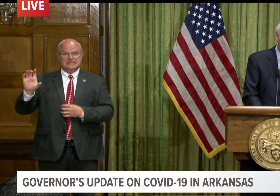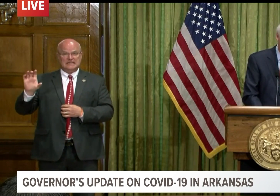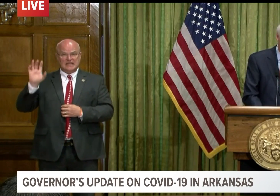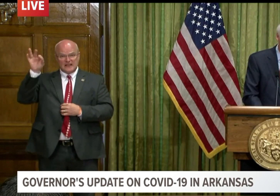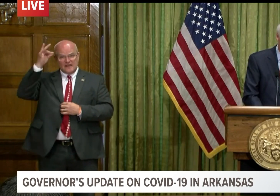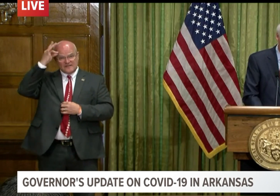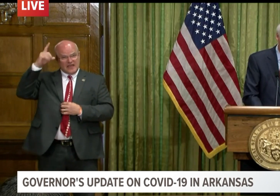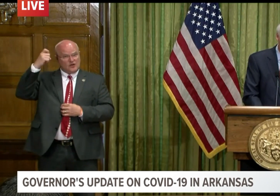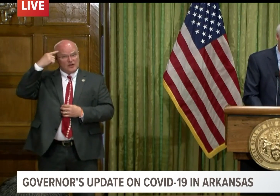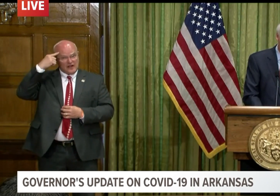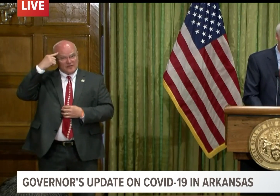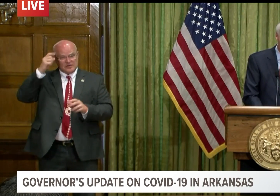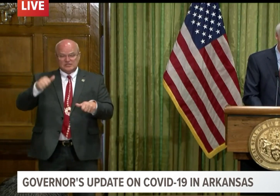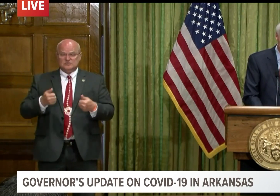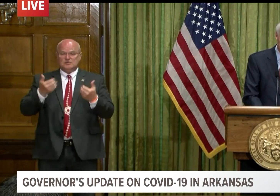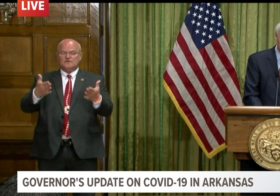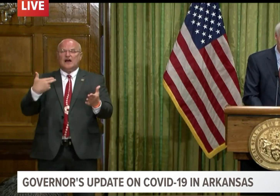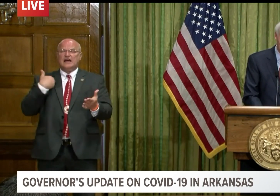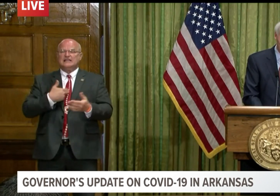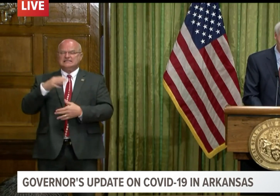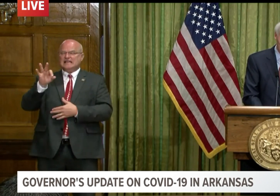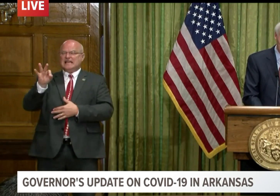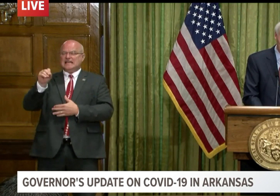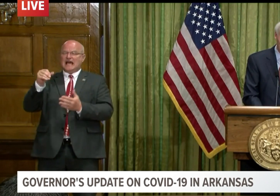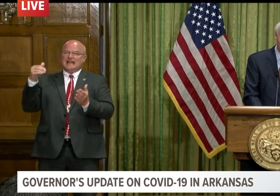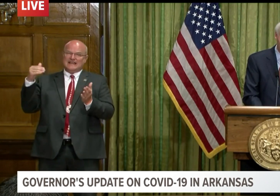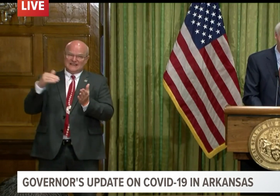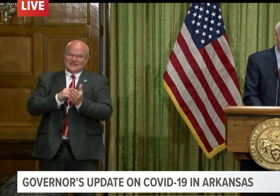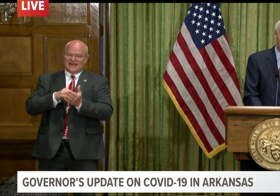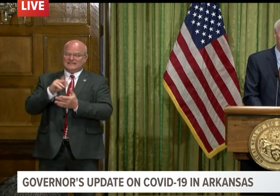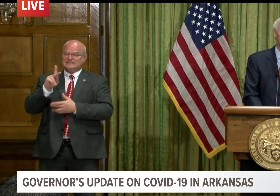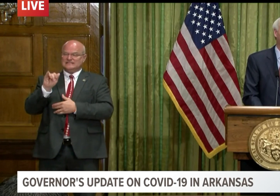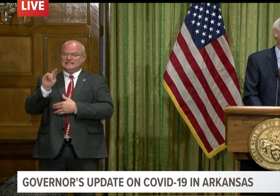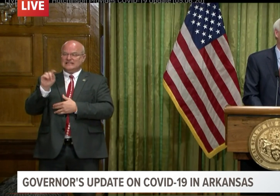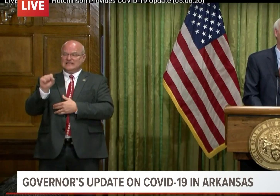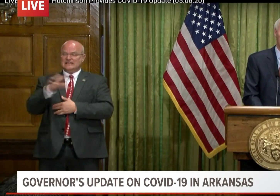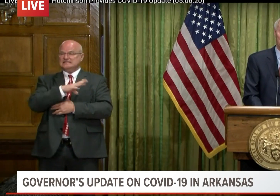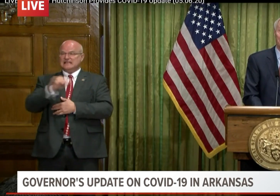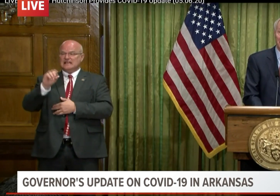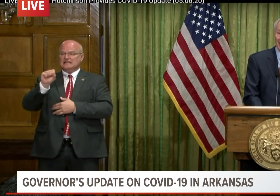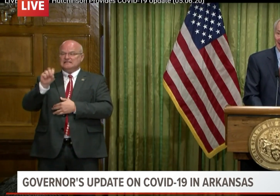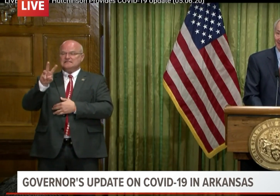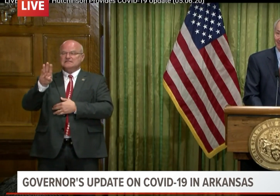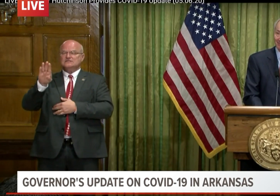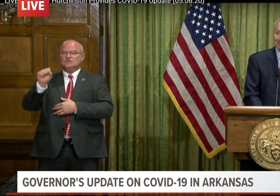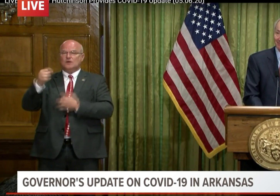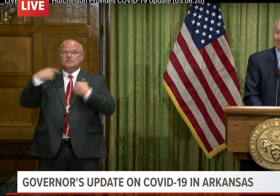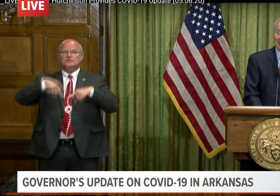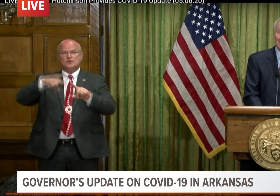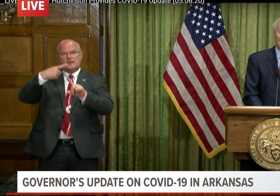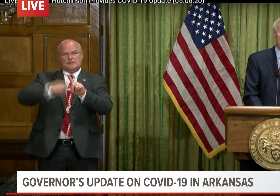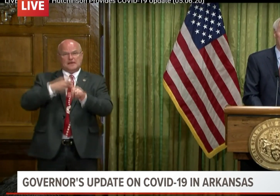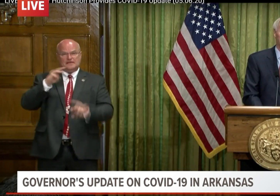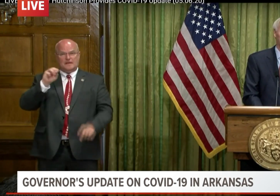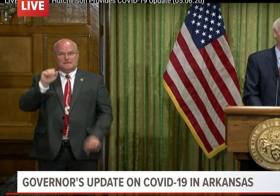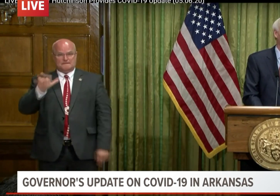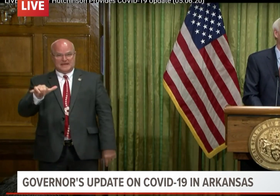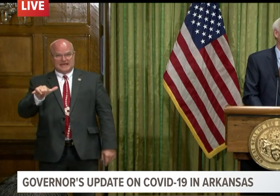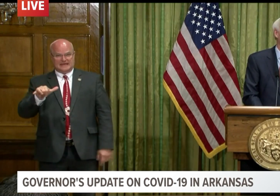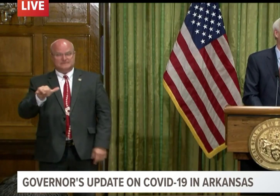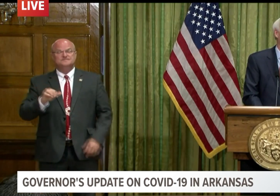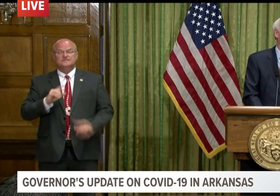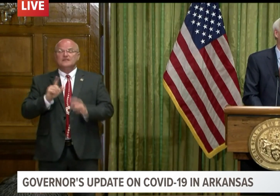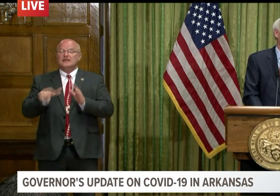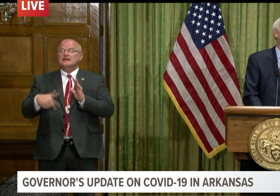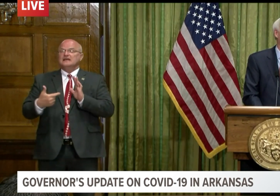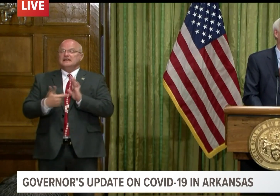the federal government, to provide us 90,000 kits and swabs in the month of May. Now, this